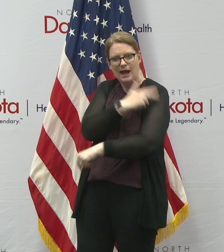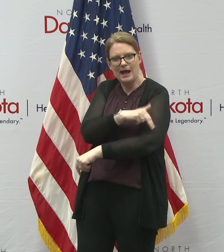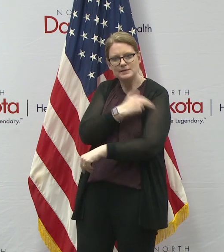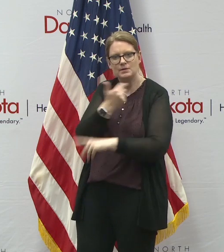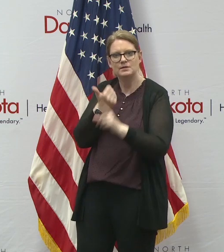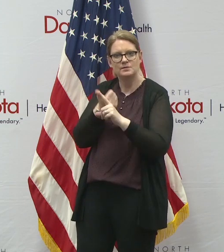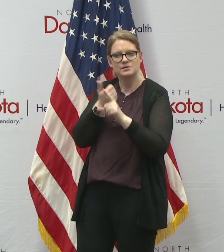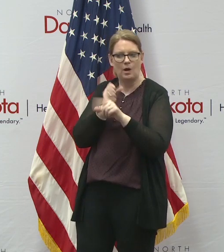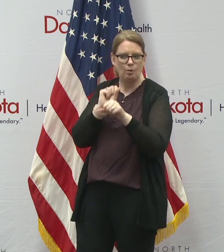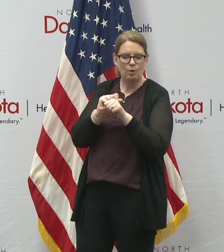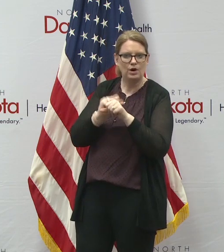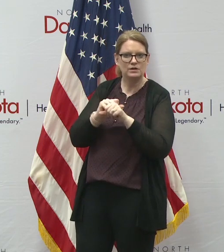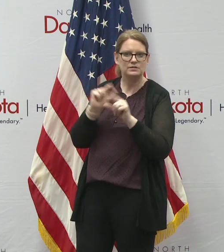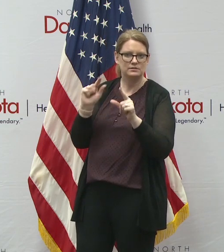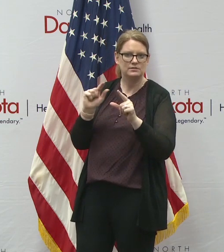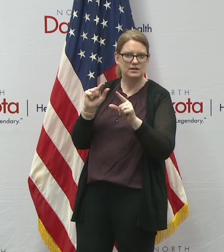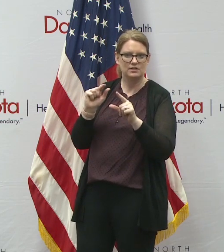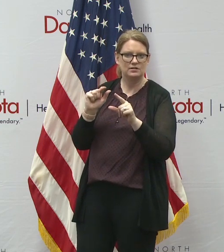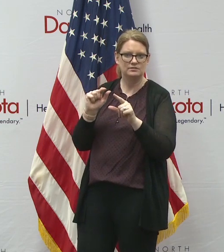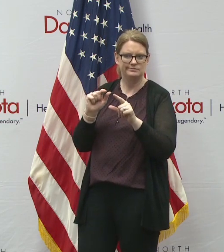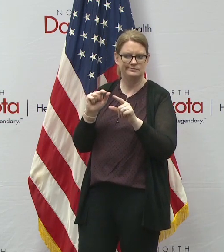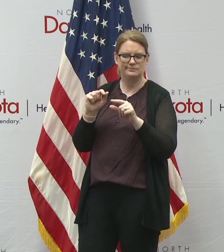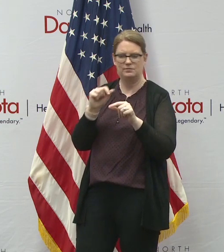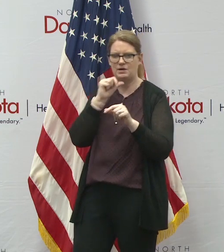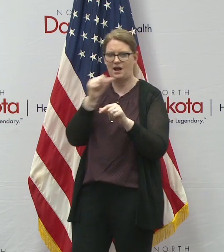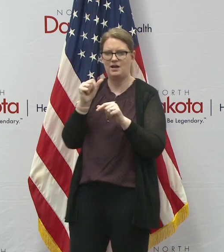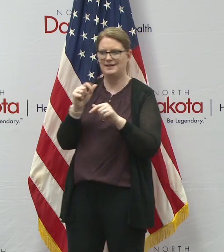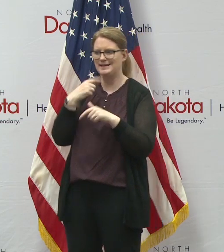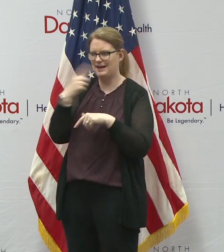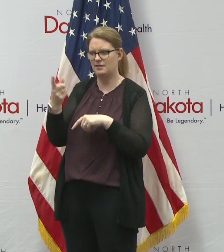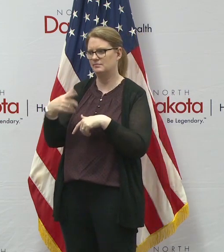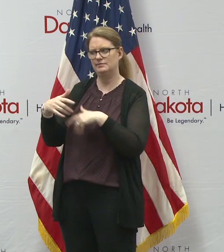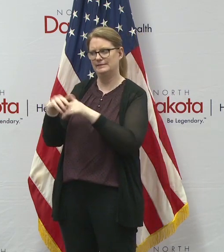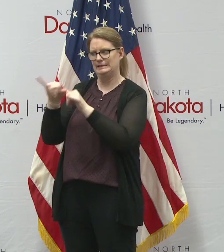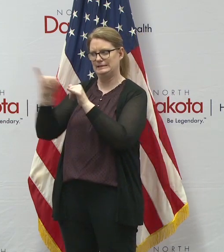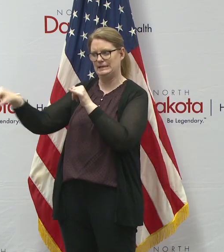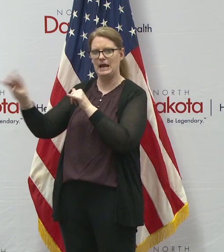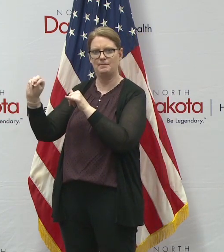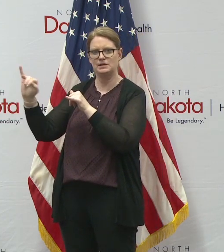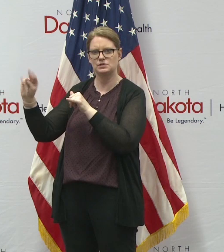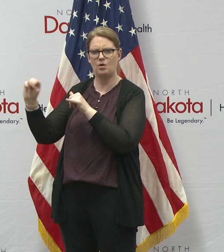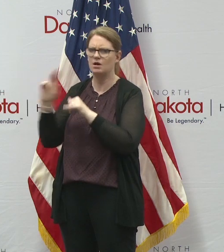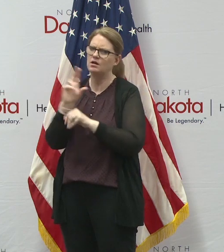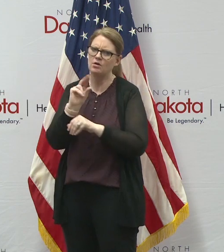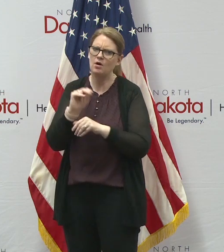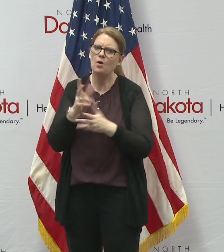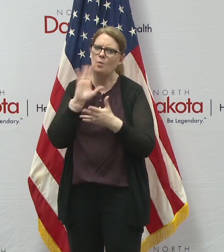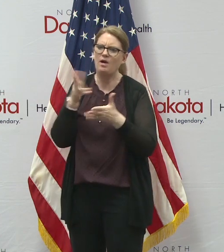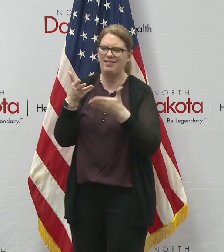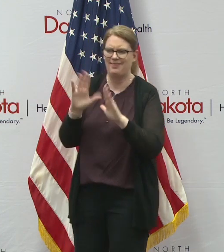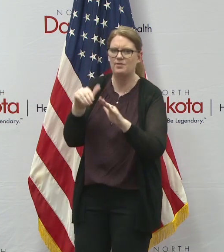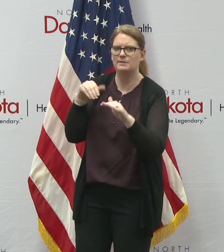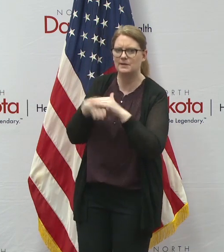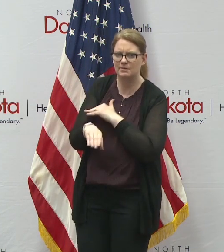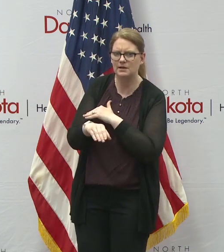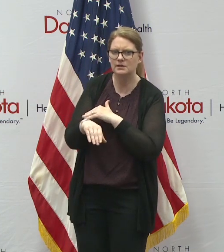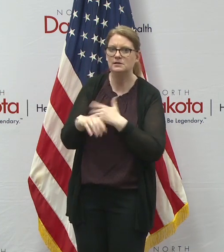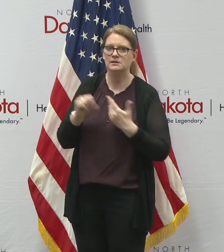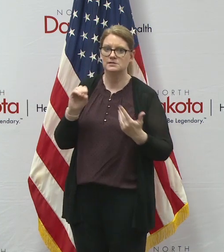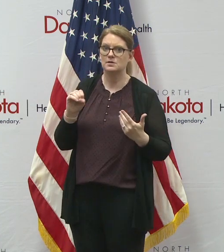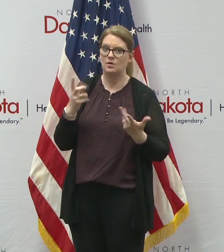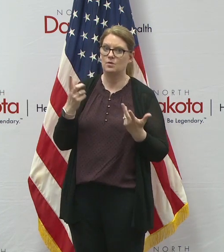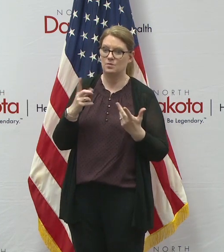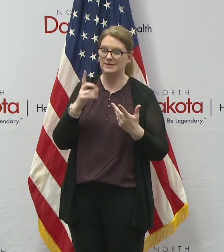North Dakota provider that are from Minnesota. We're not going to be restricting them coming in. So we'll make sure that we've got in some